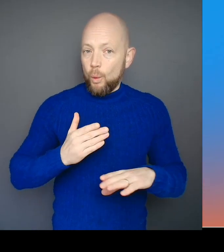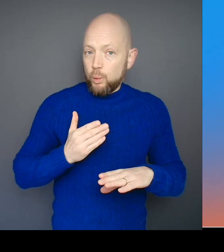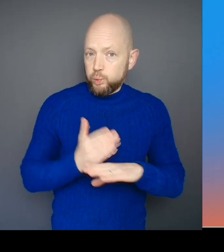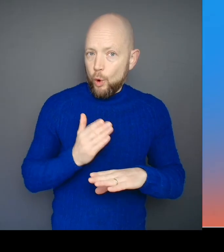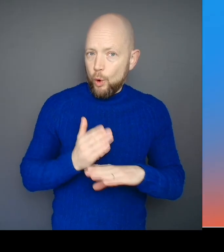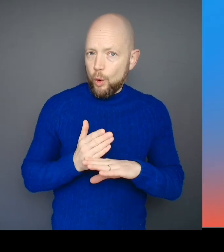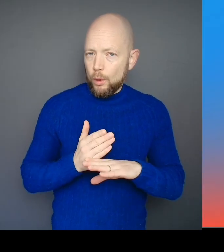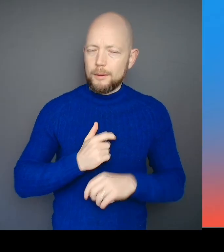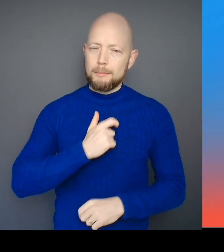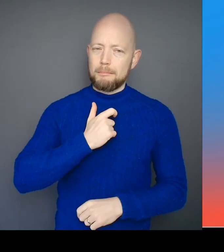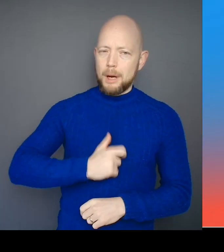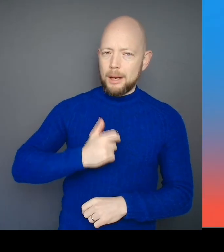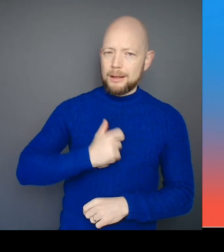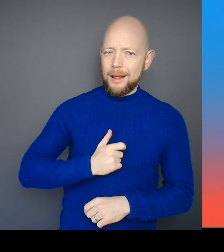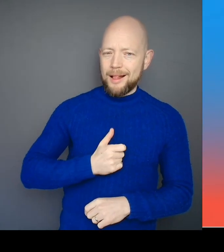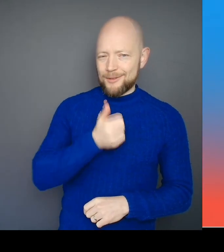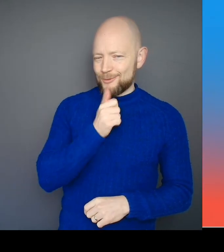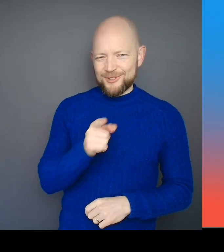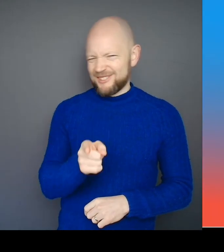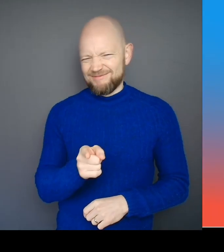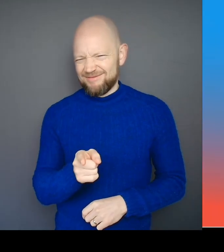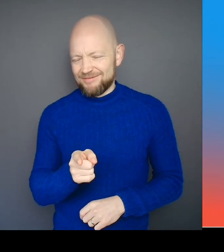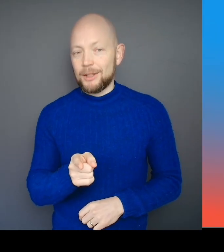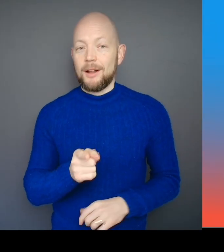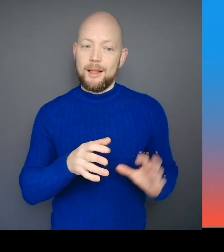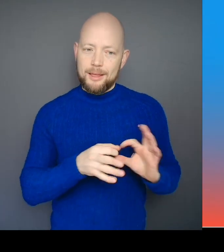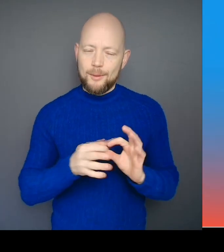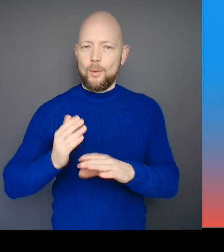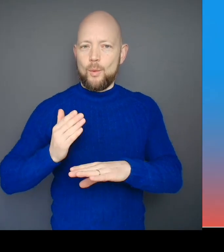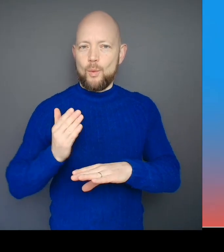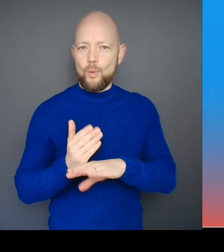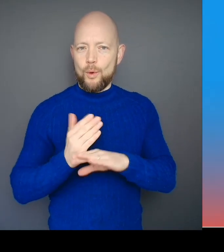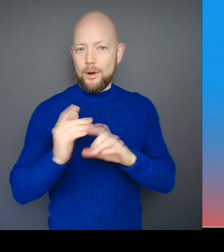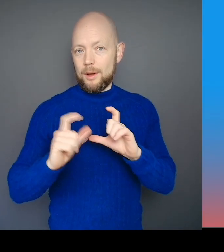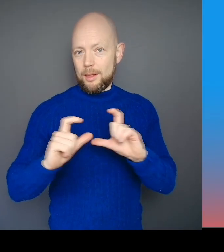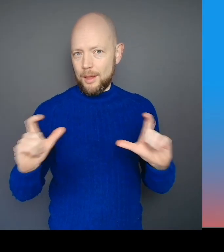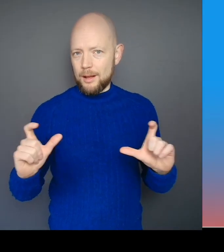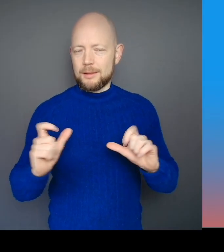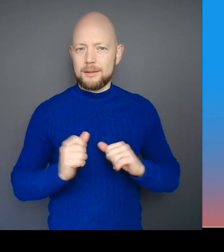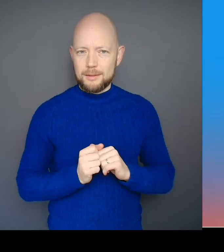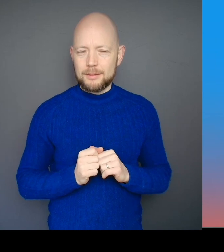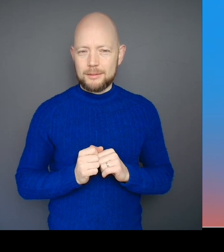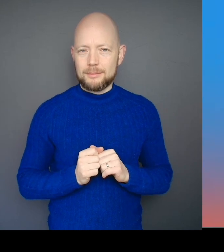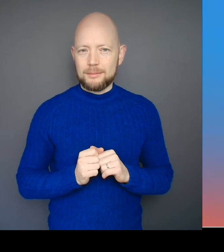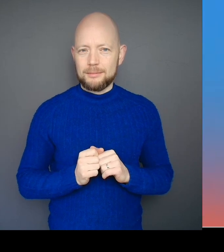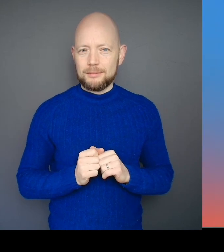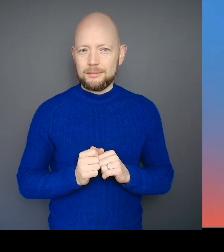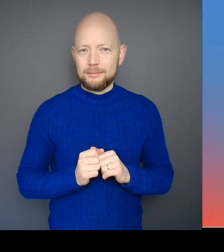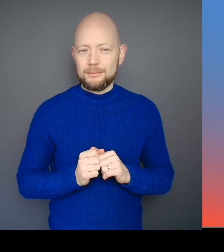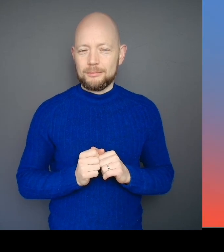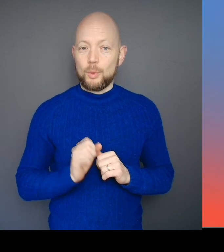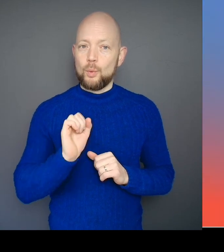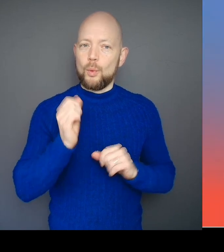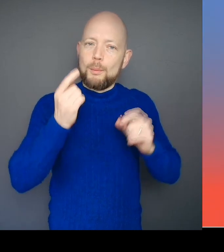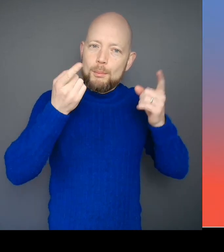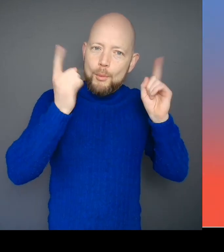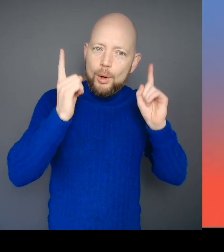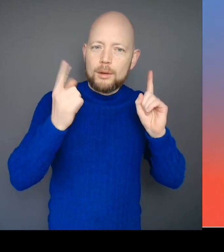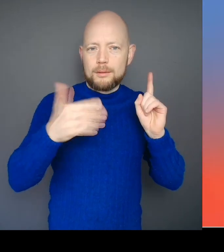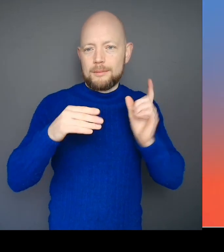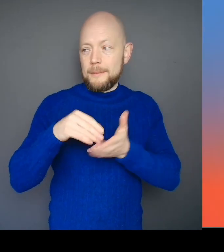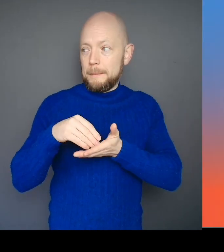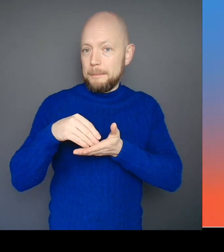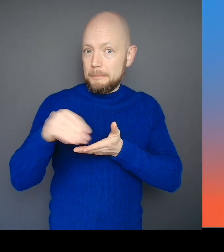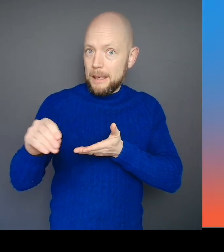license. This is a work license. If you're a consumer, you can't get this one. This is added on to your work license, and you or somebody in